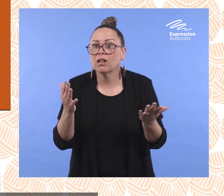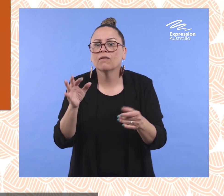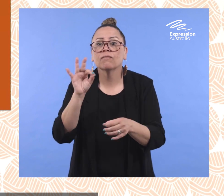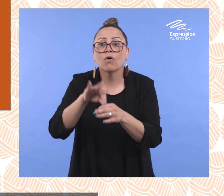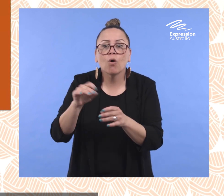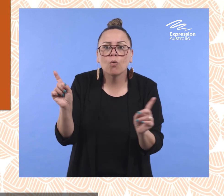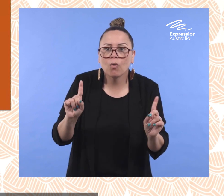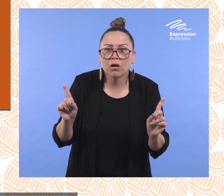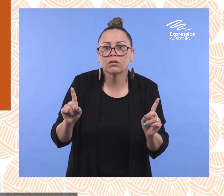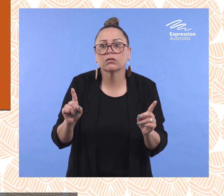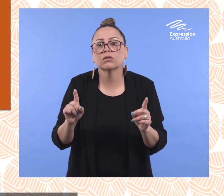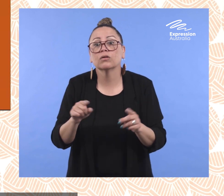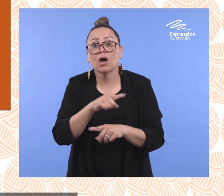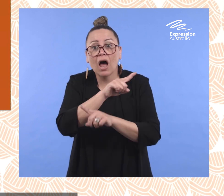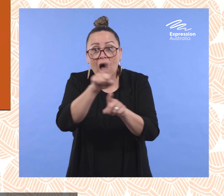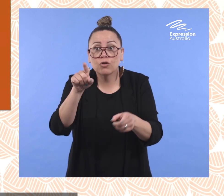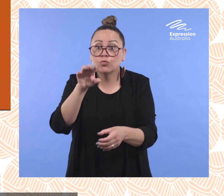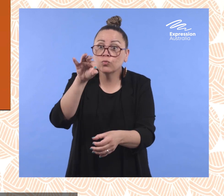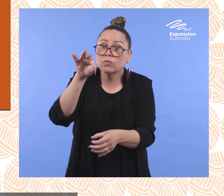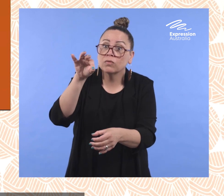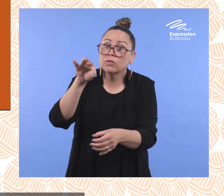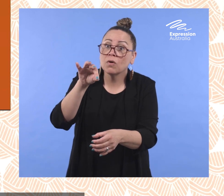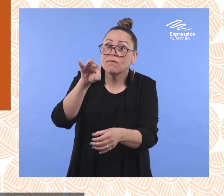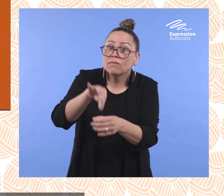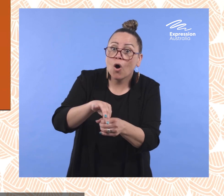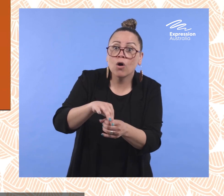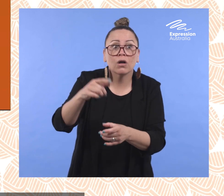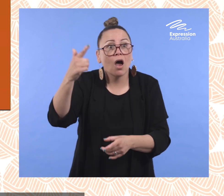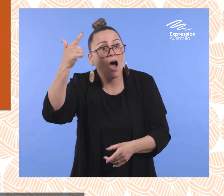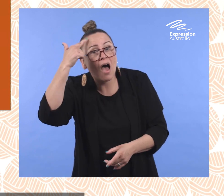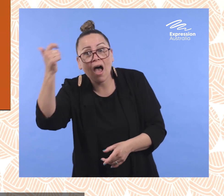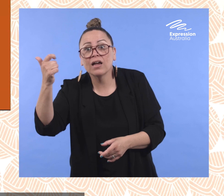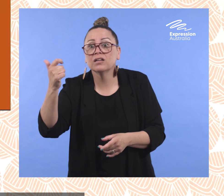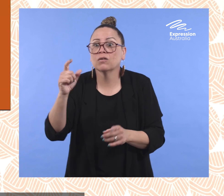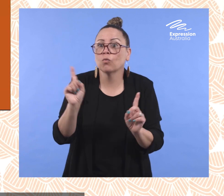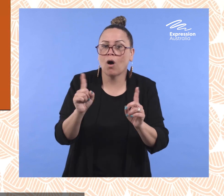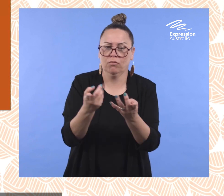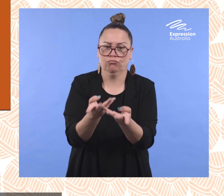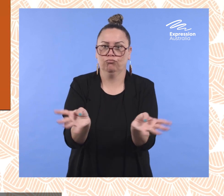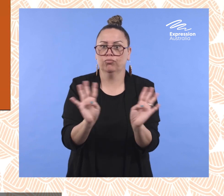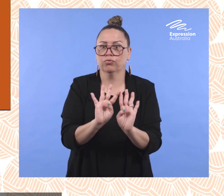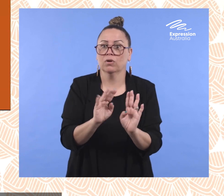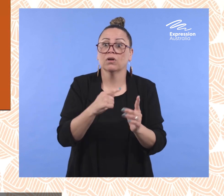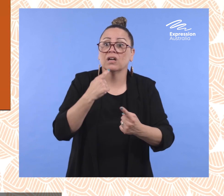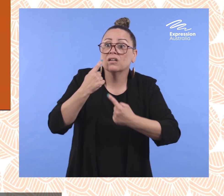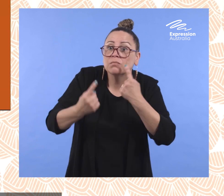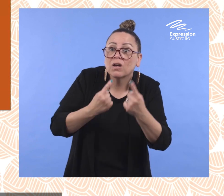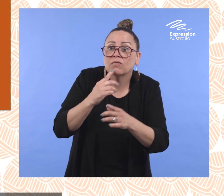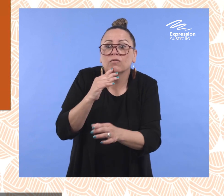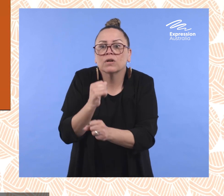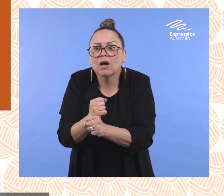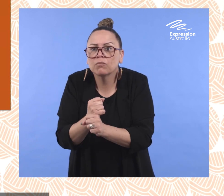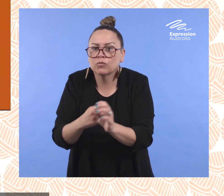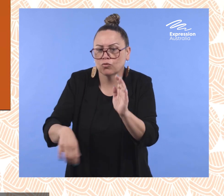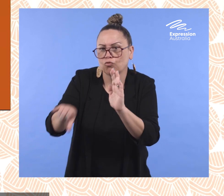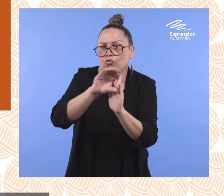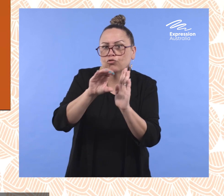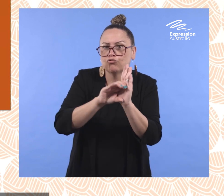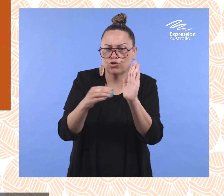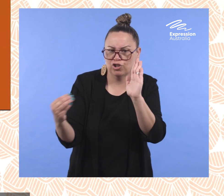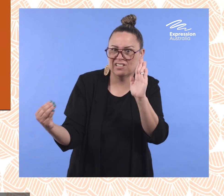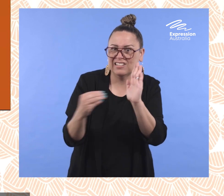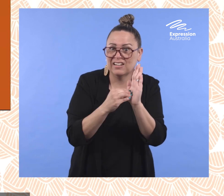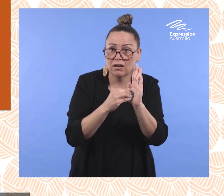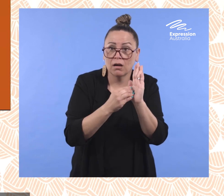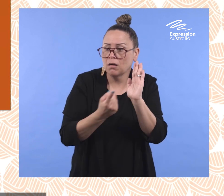upcoming referendum? Well, we're being asked to vote on whether to include the concept of a voice to Parliament in the